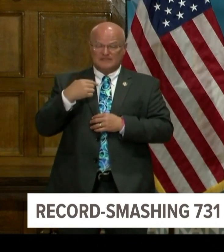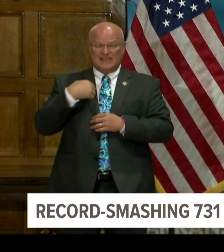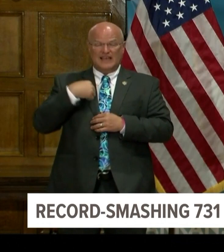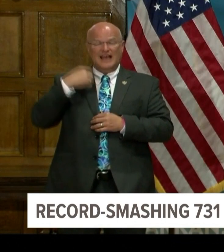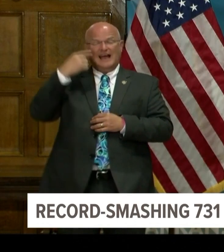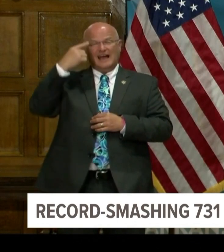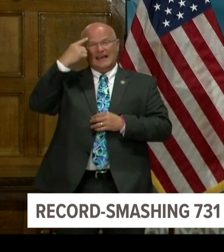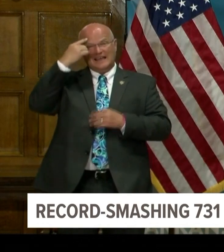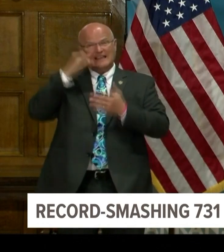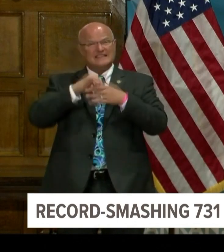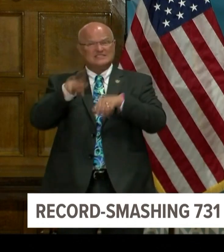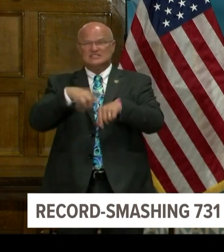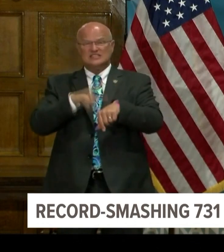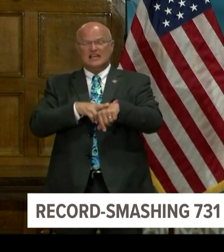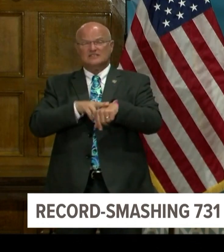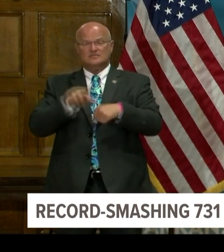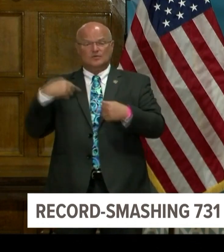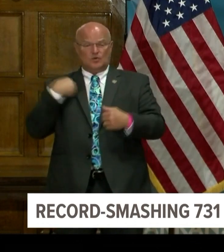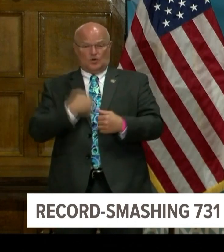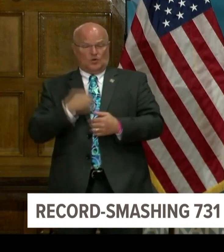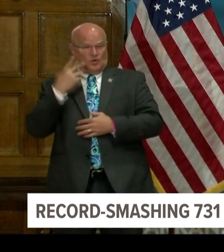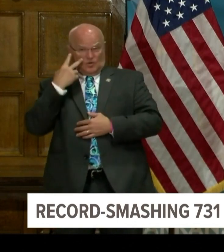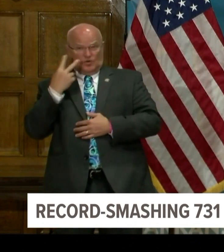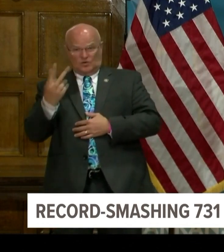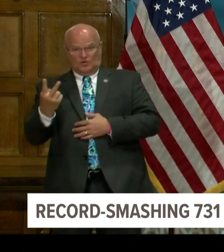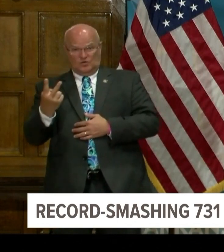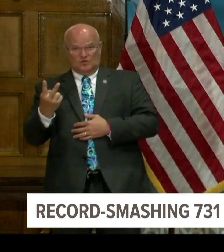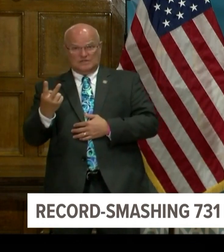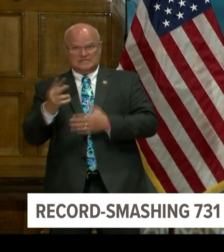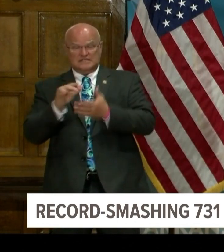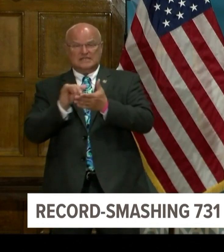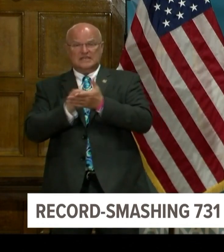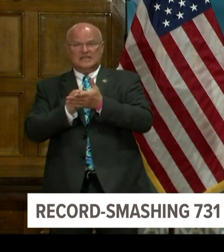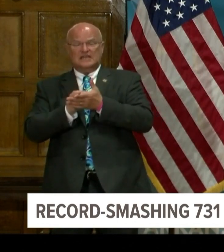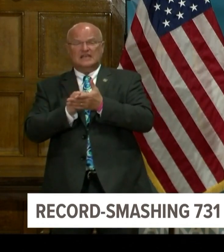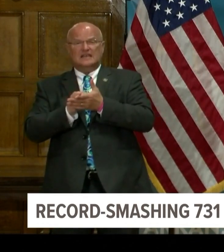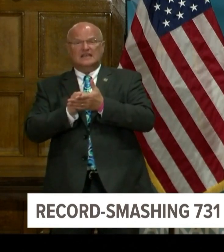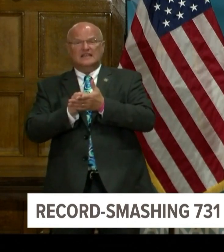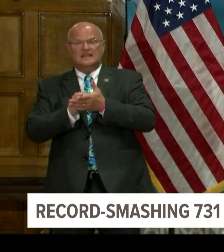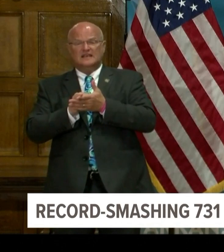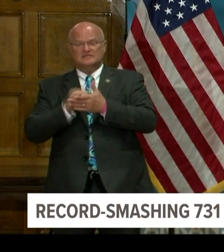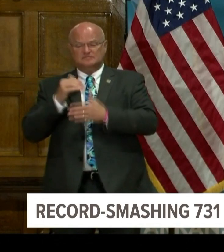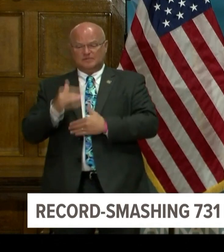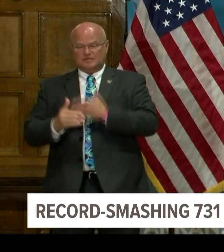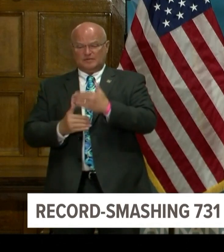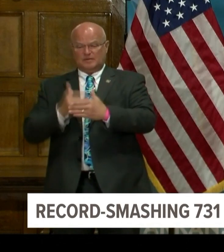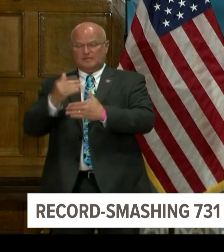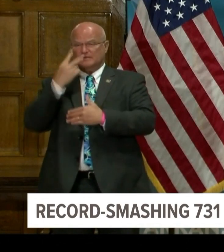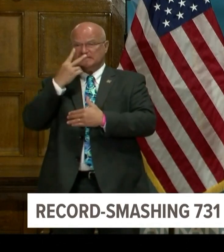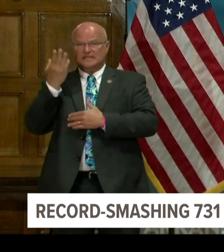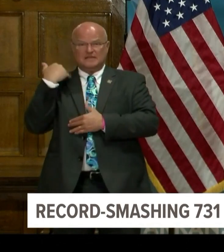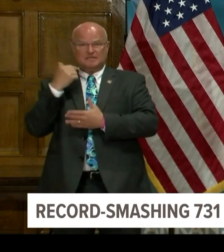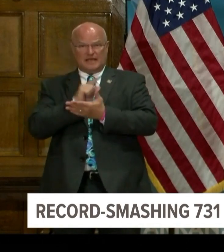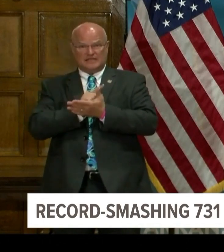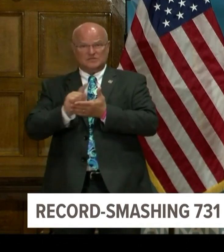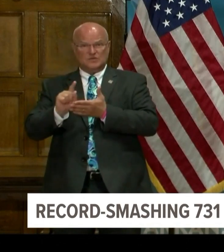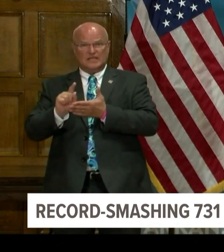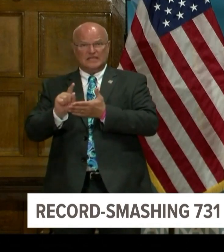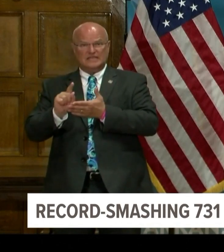think that is natural whenever we see the pattern that we've seen over the last